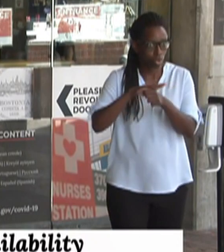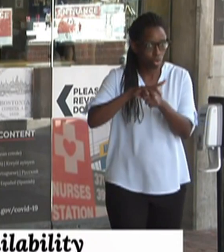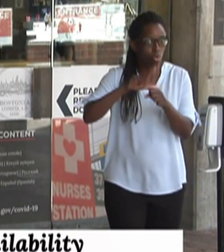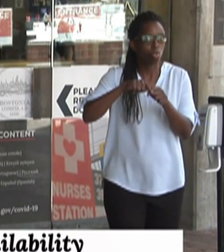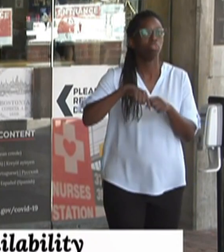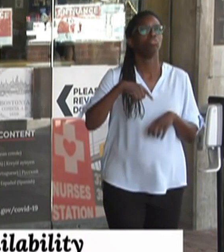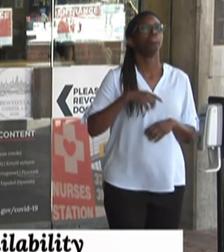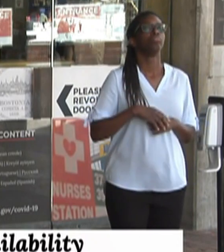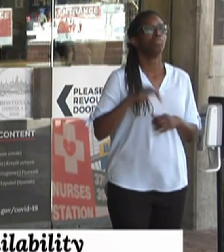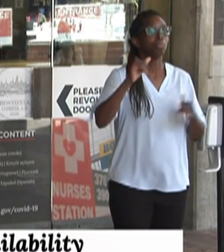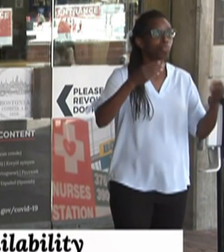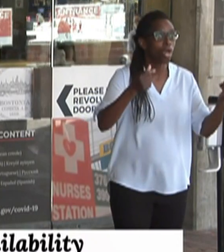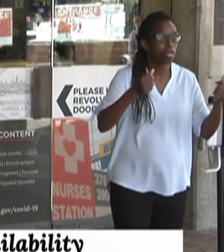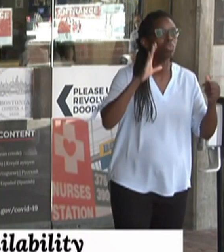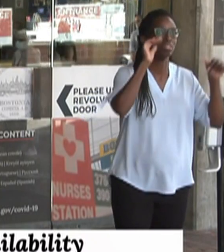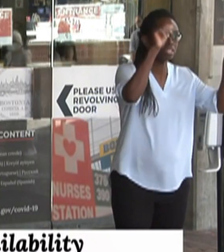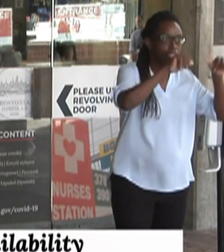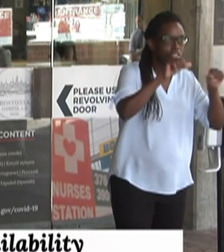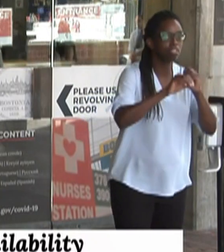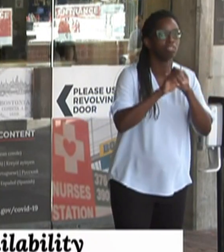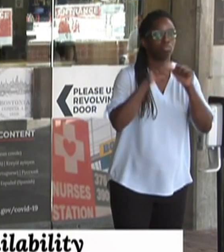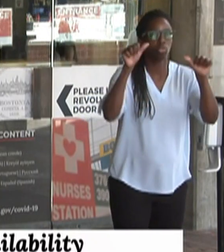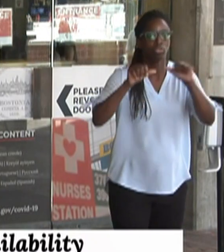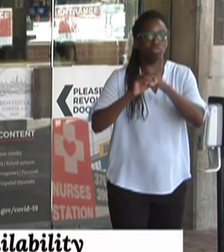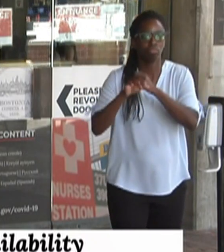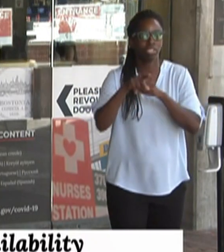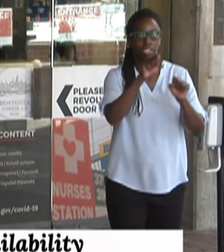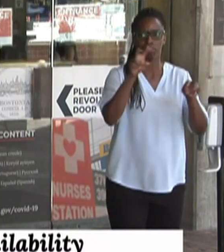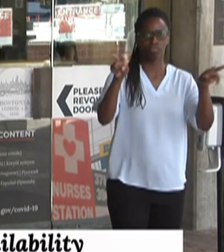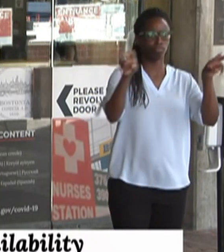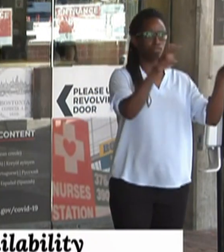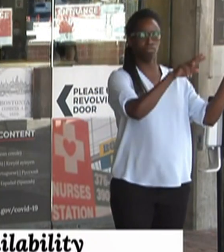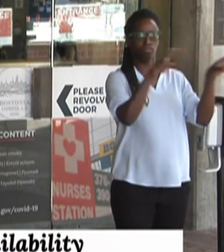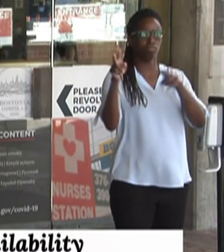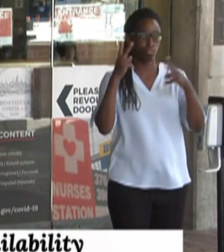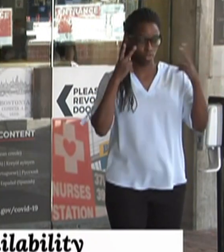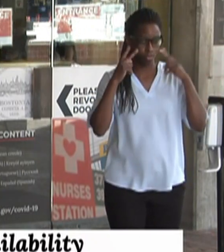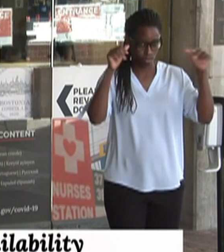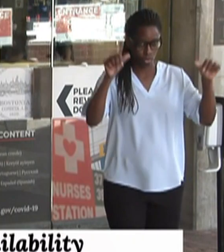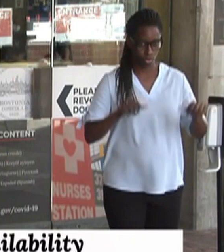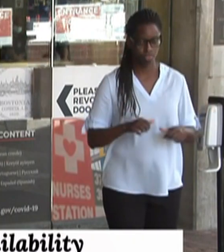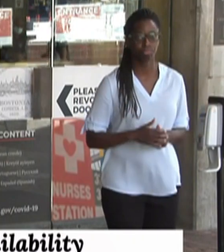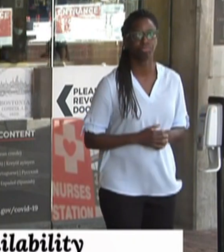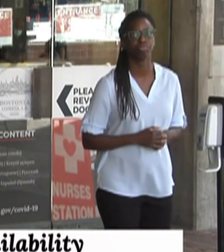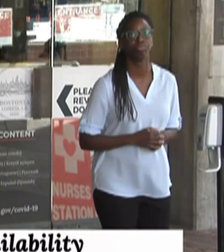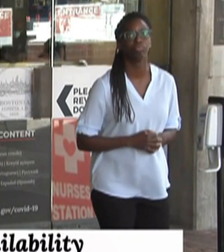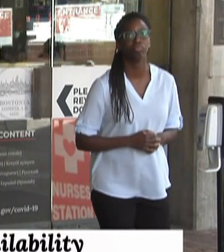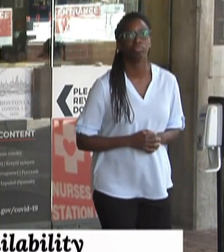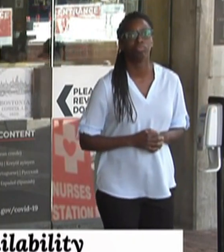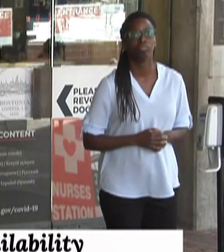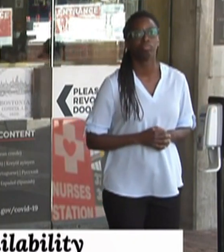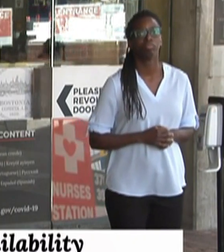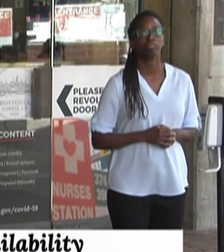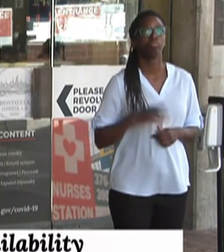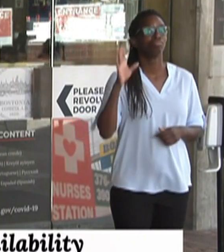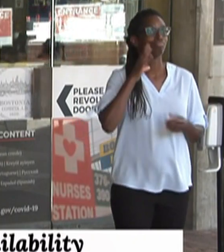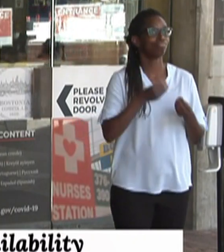constantly letting residents know what's happening. Those kits that we're giving out include hand